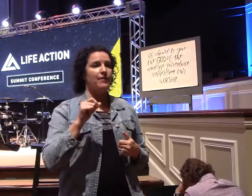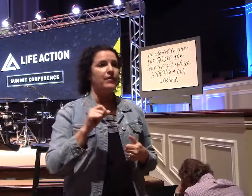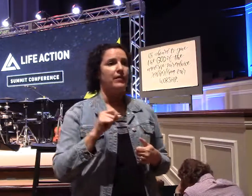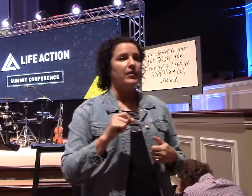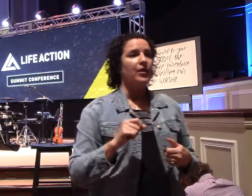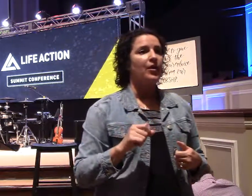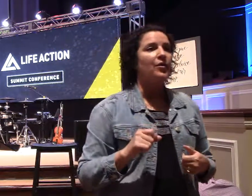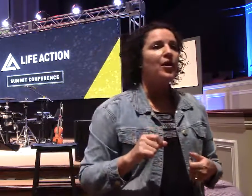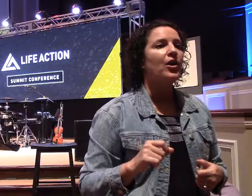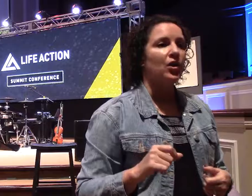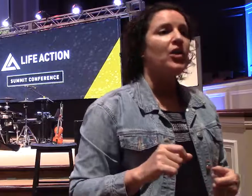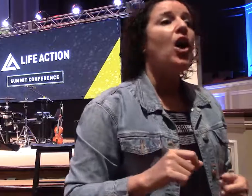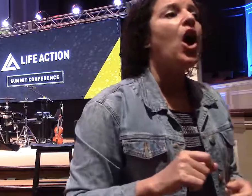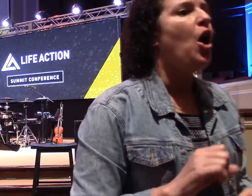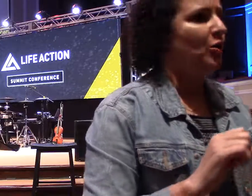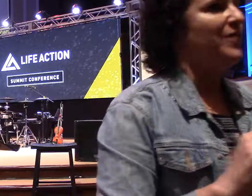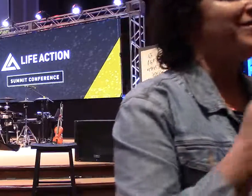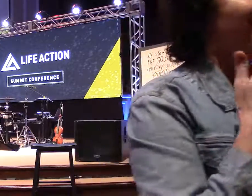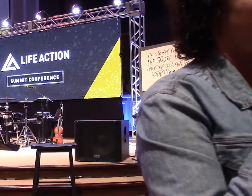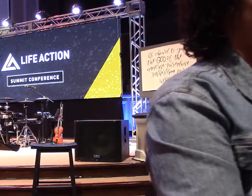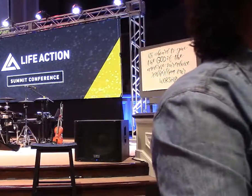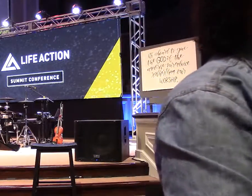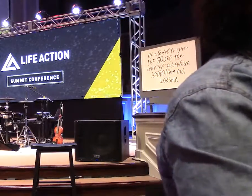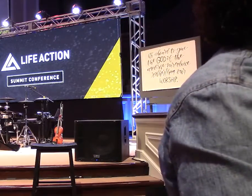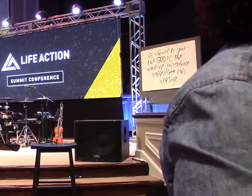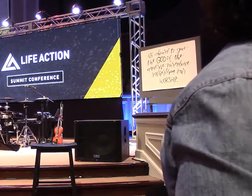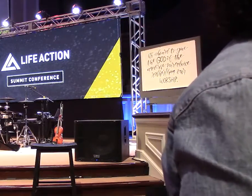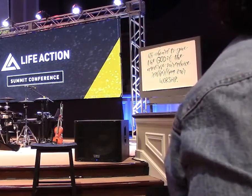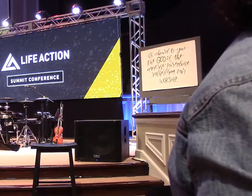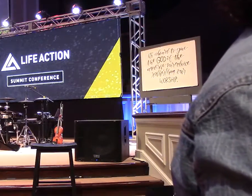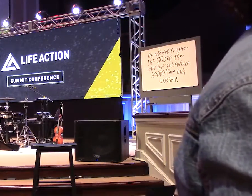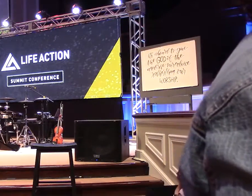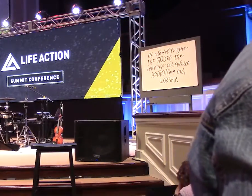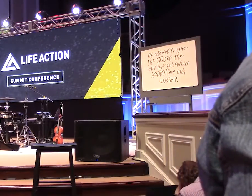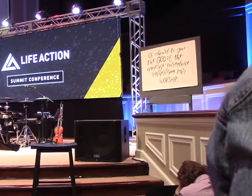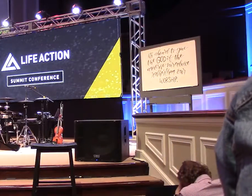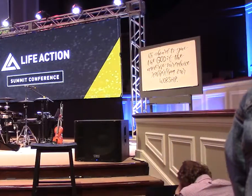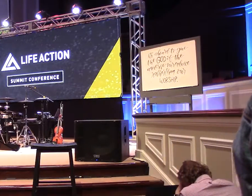Put it in there.